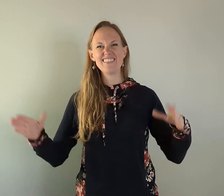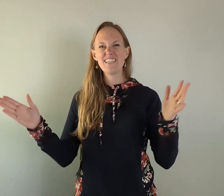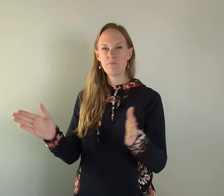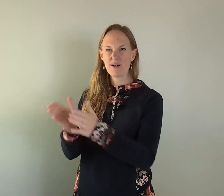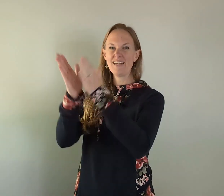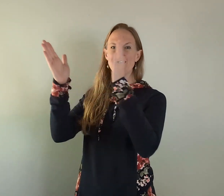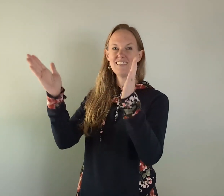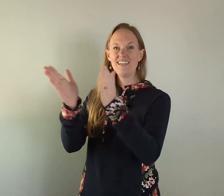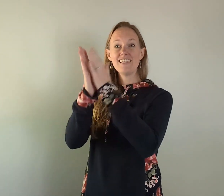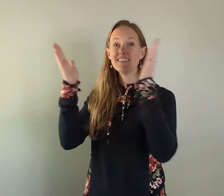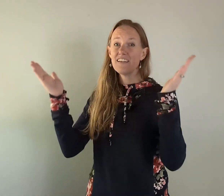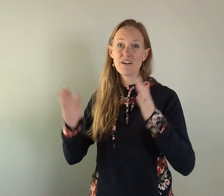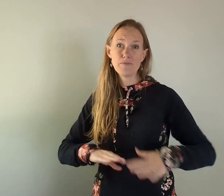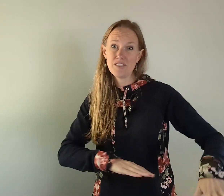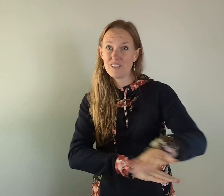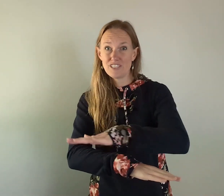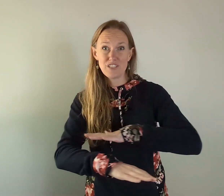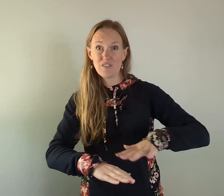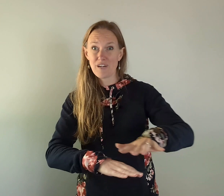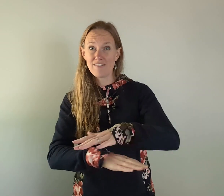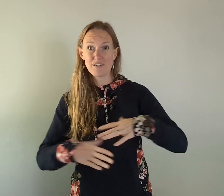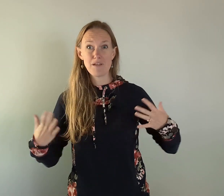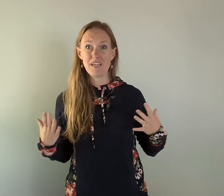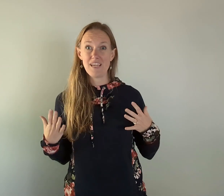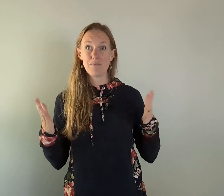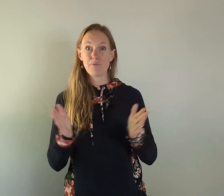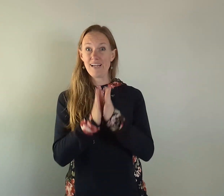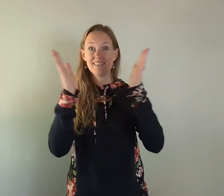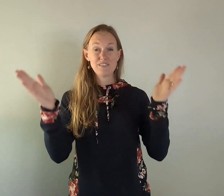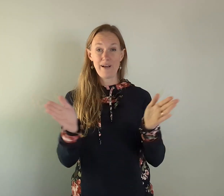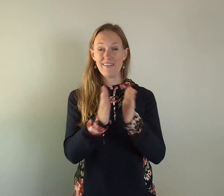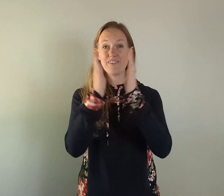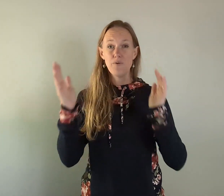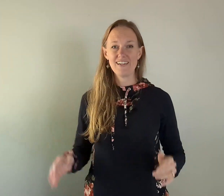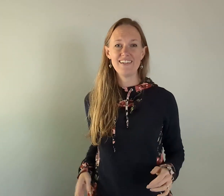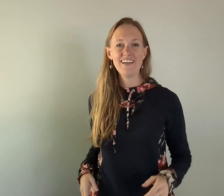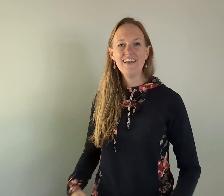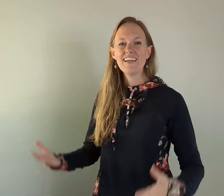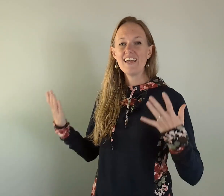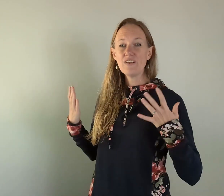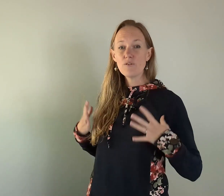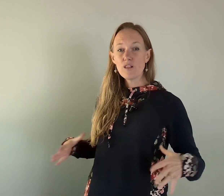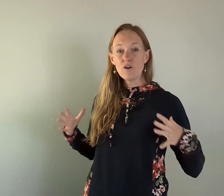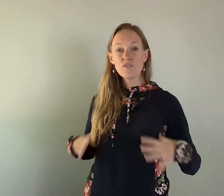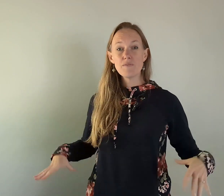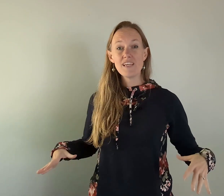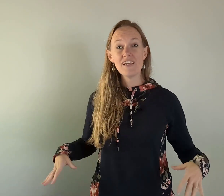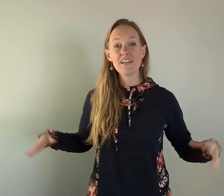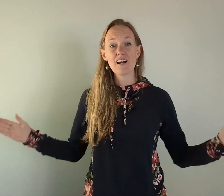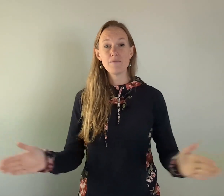in praise. That's another option you can do. You covered me in praise as well if you wanted, okay? You clothed me in